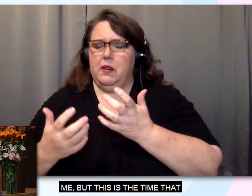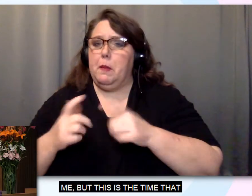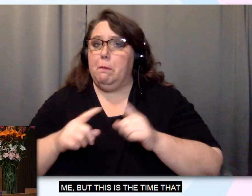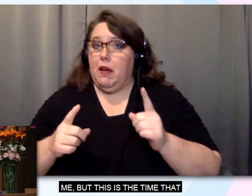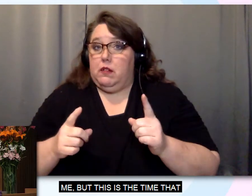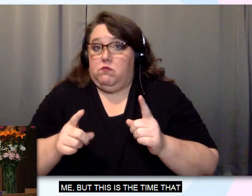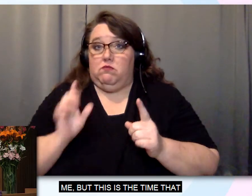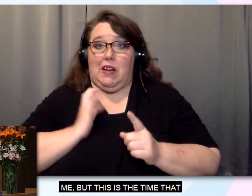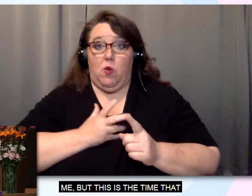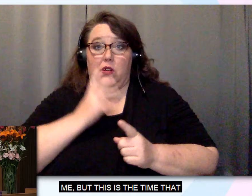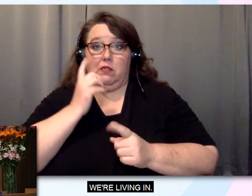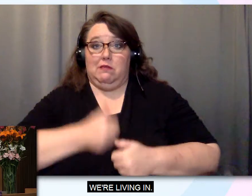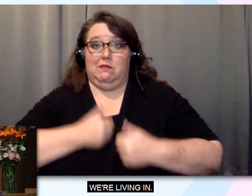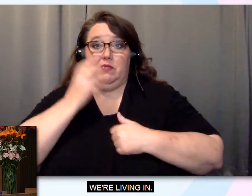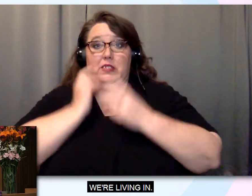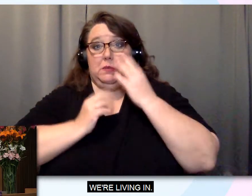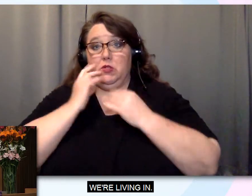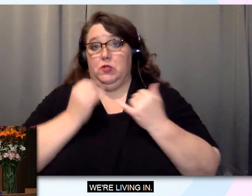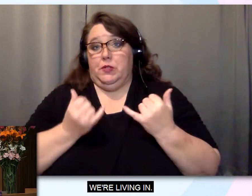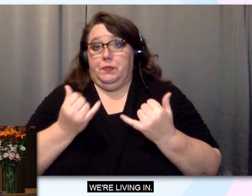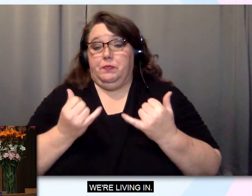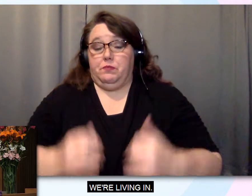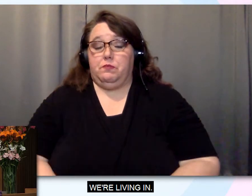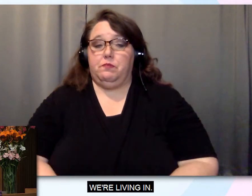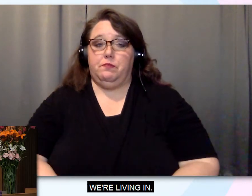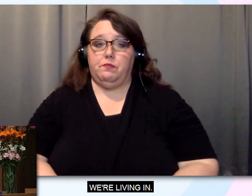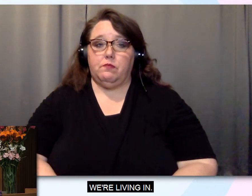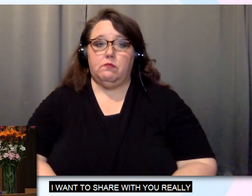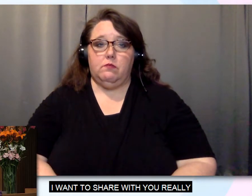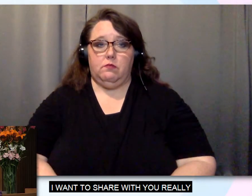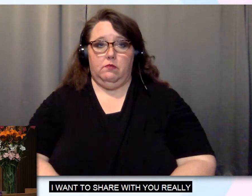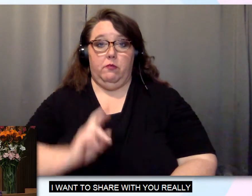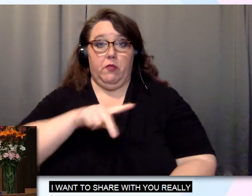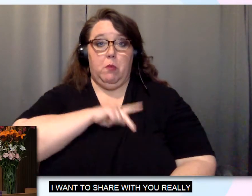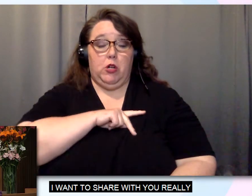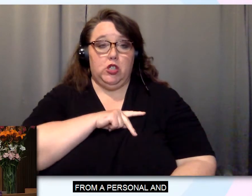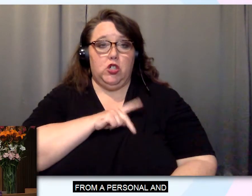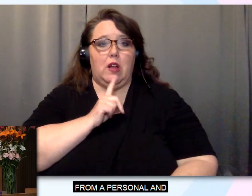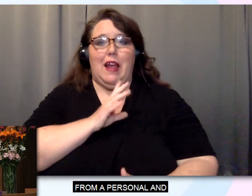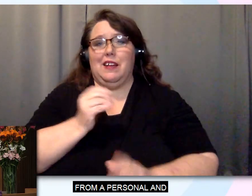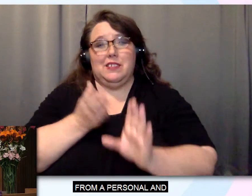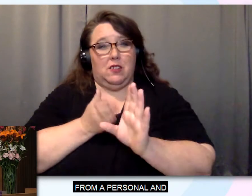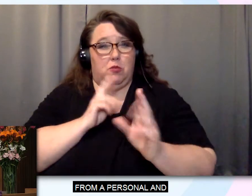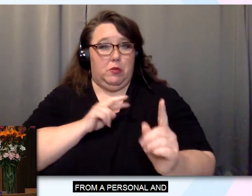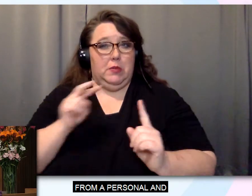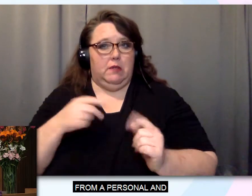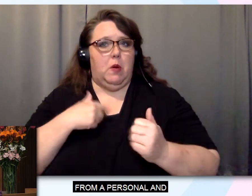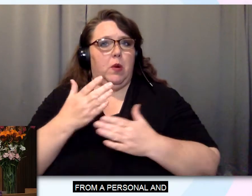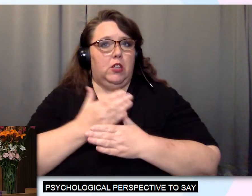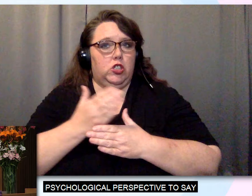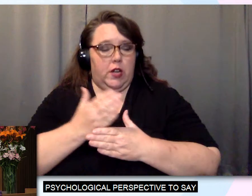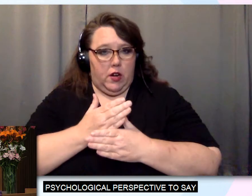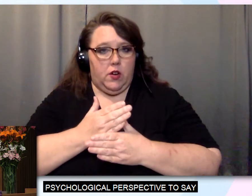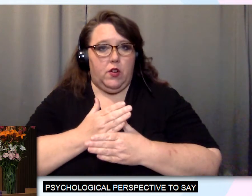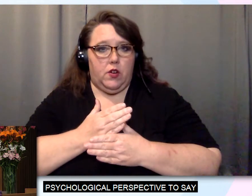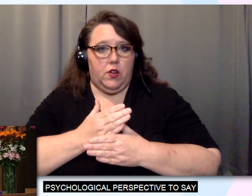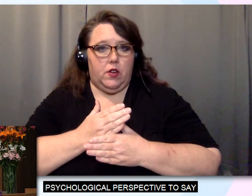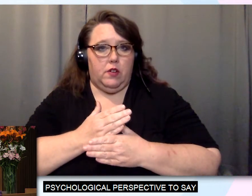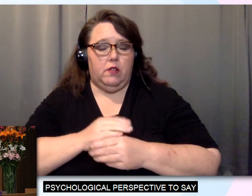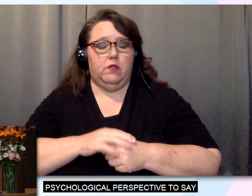the time that we're living in. I want to share with you really from a personal and psychological